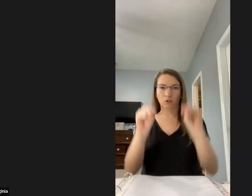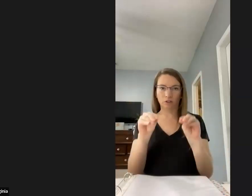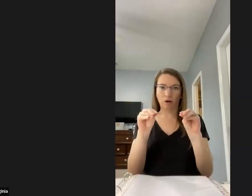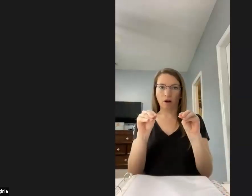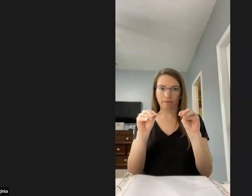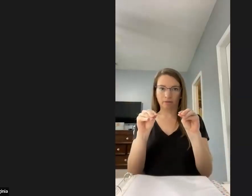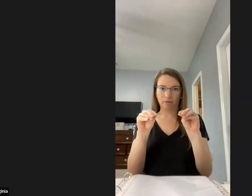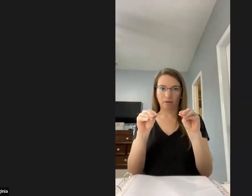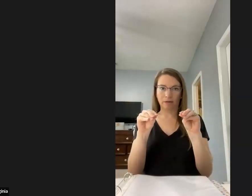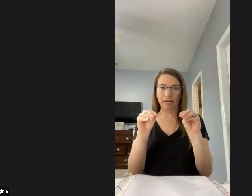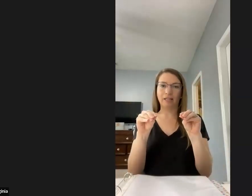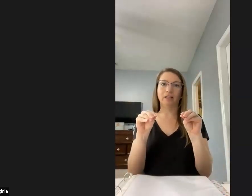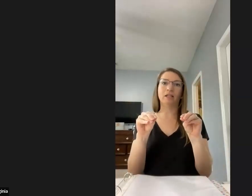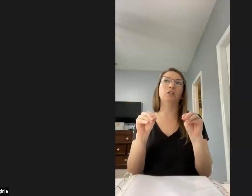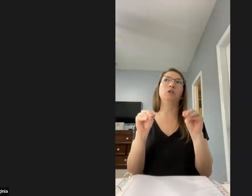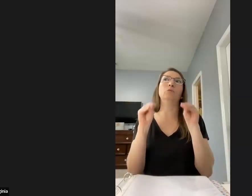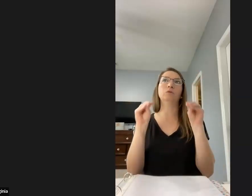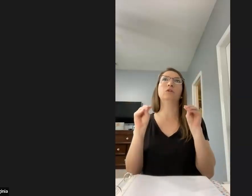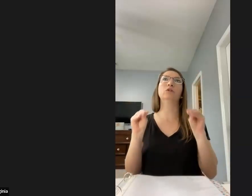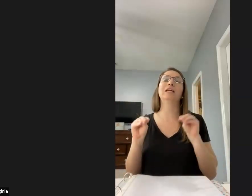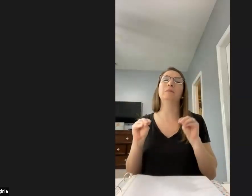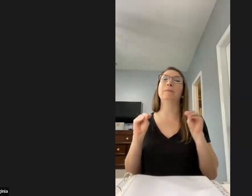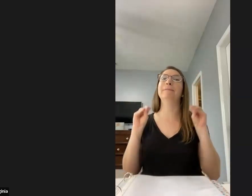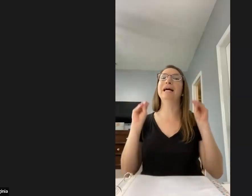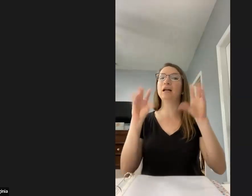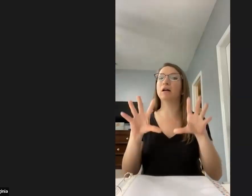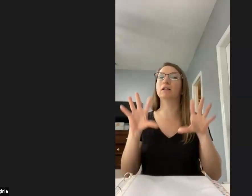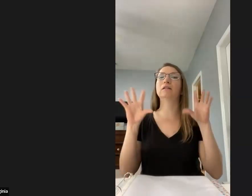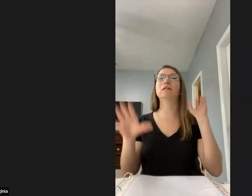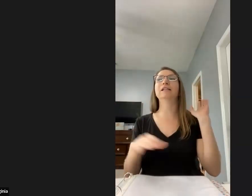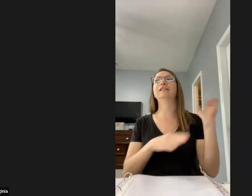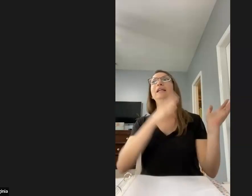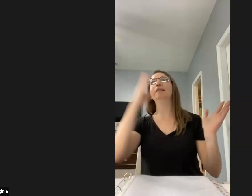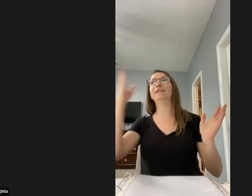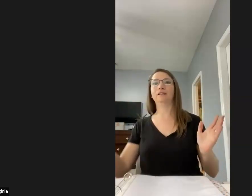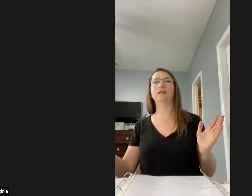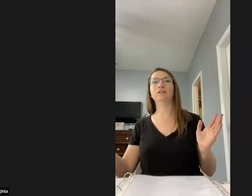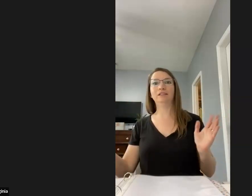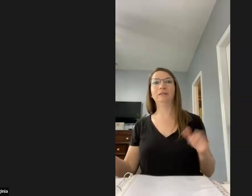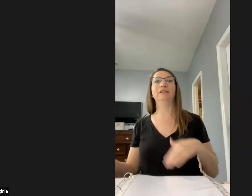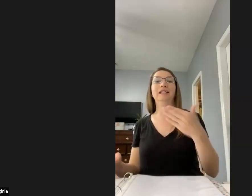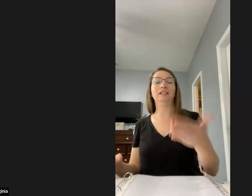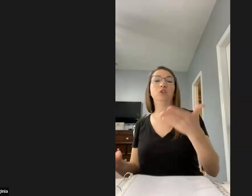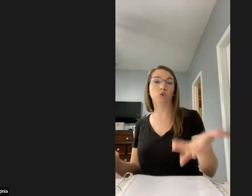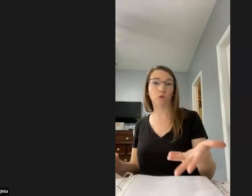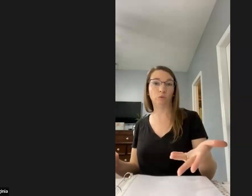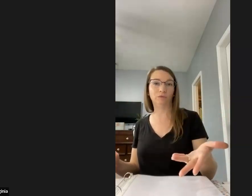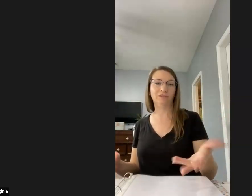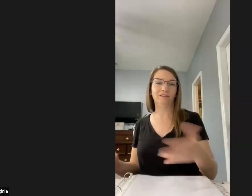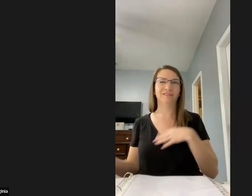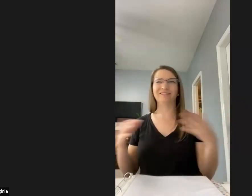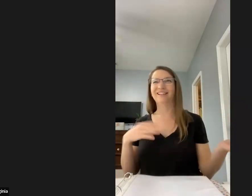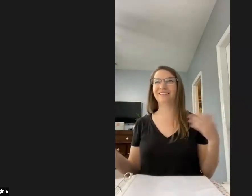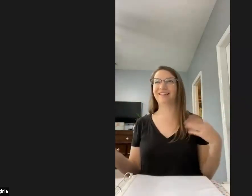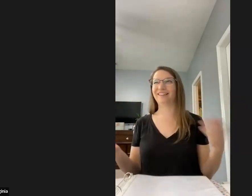turn it off. Okay. And then you won't turn your camera back on until I say is another statement that is true. So it's kind of like